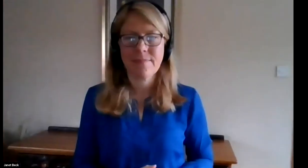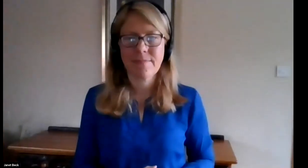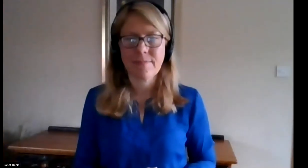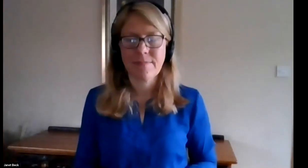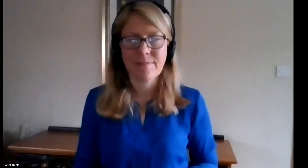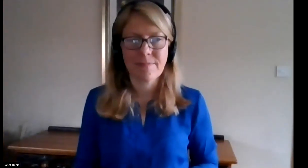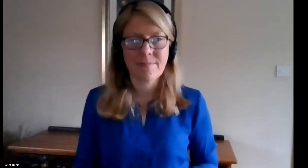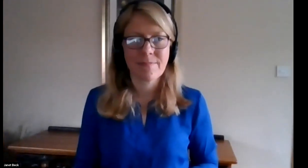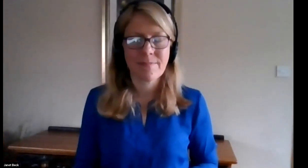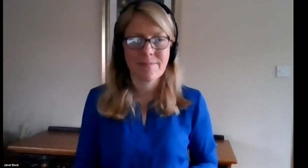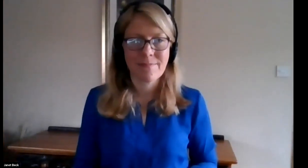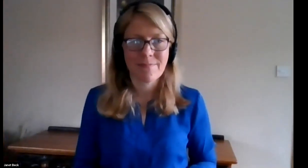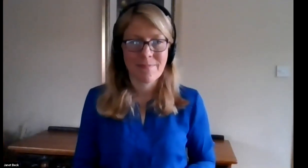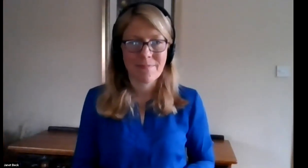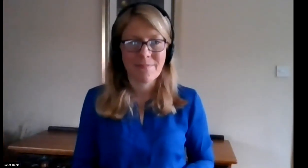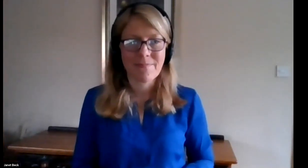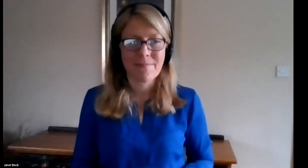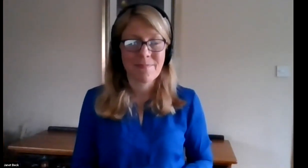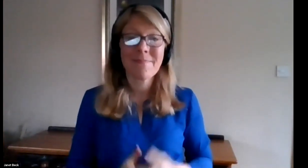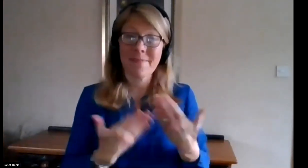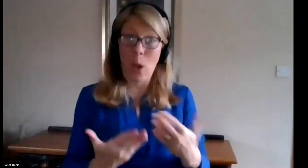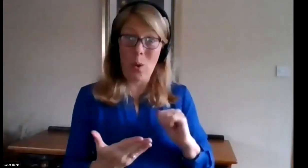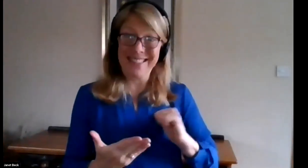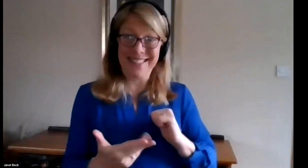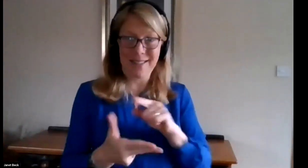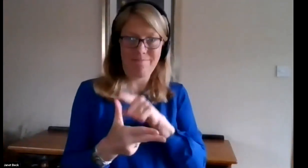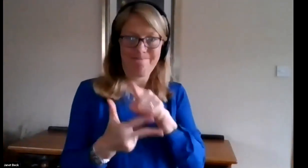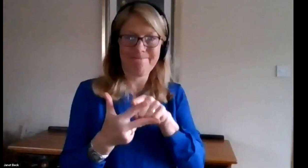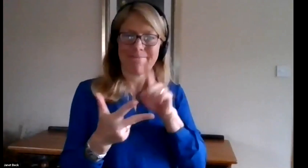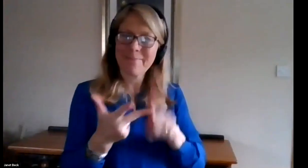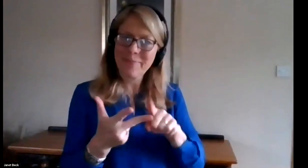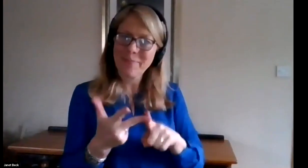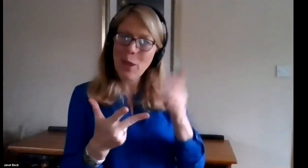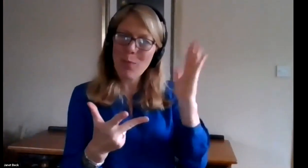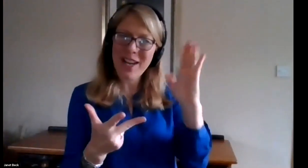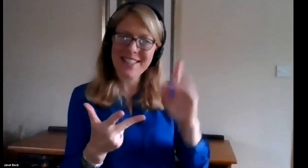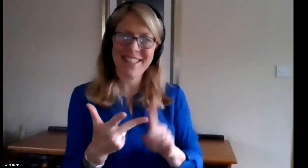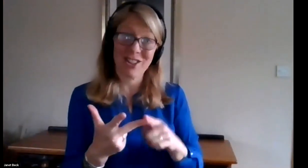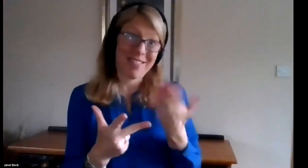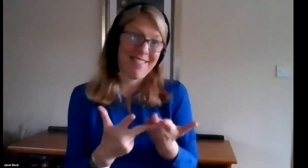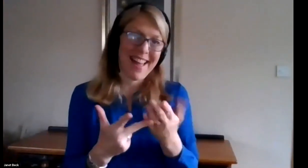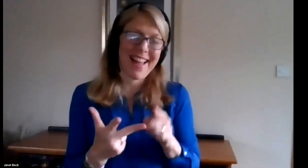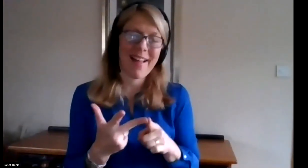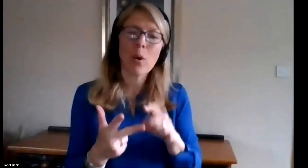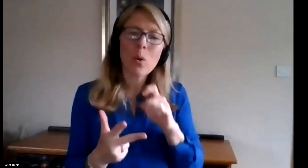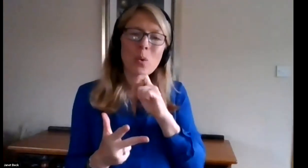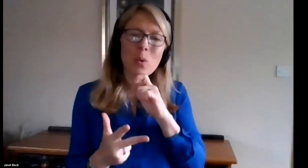And now to move to our final presentation. We have work by Kelly